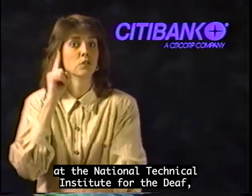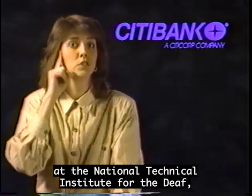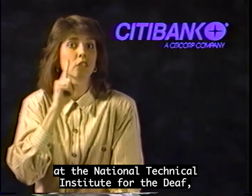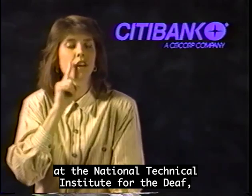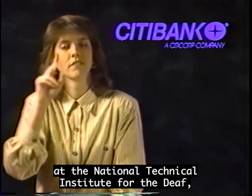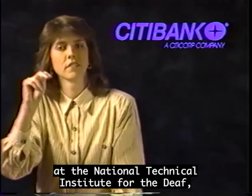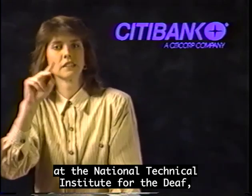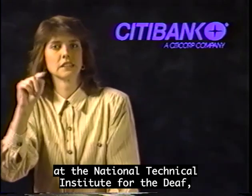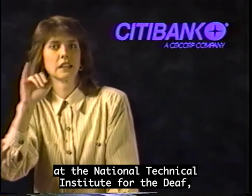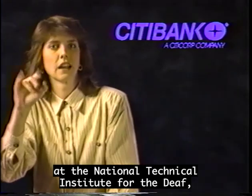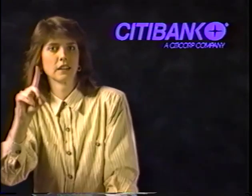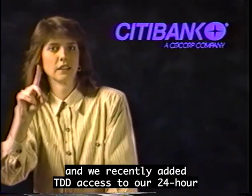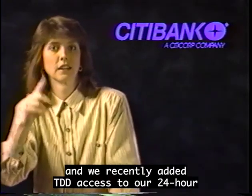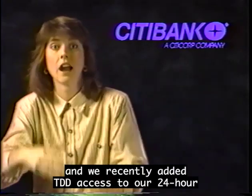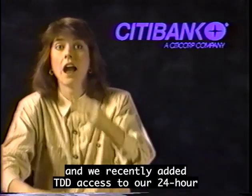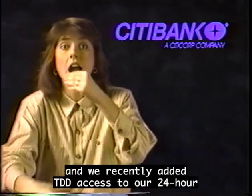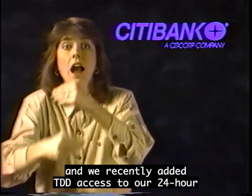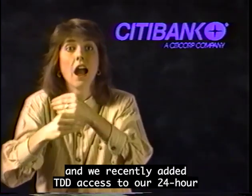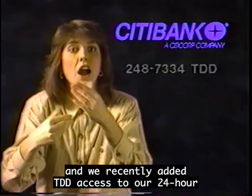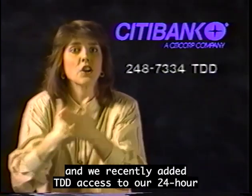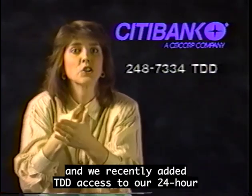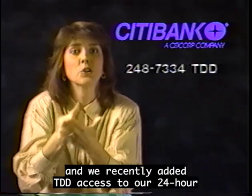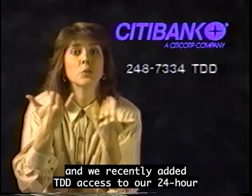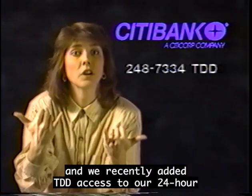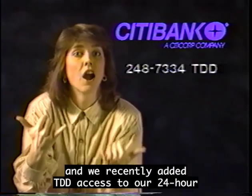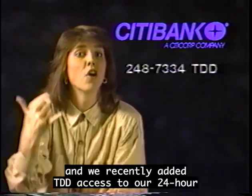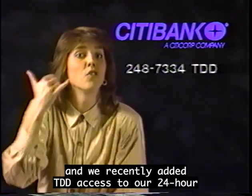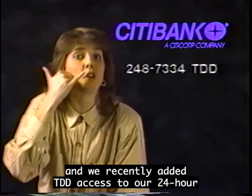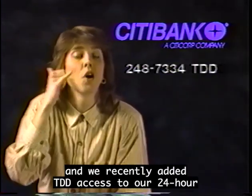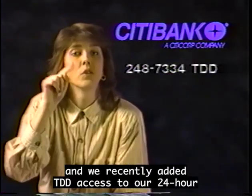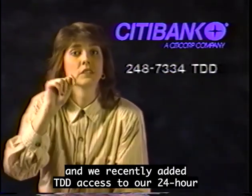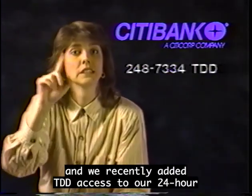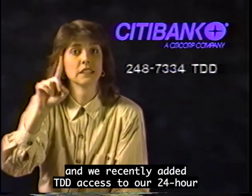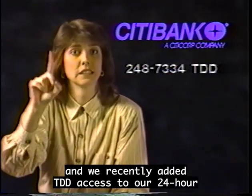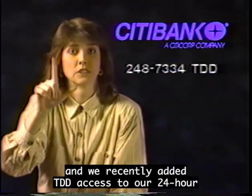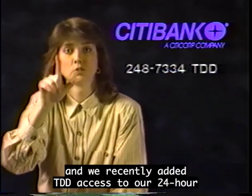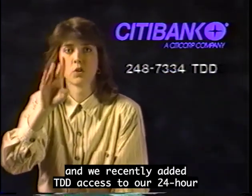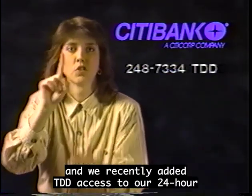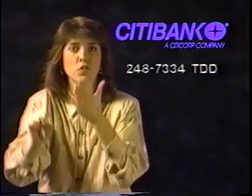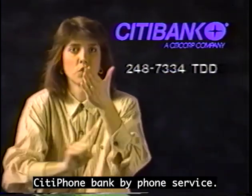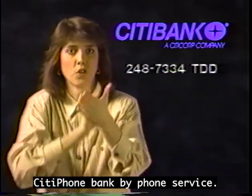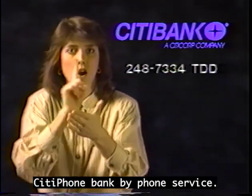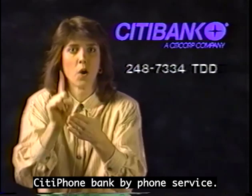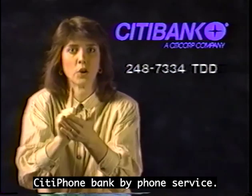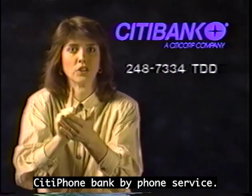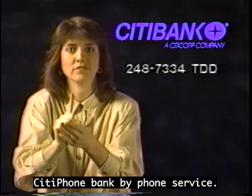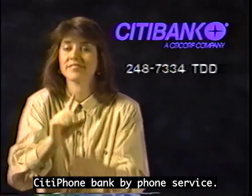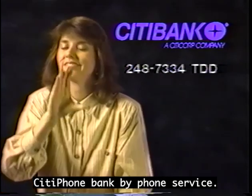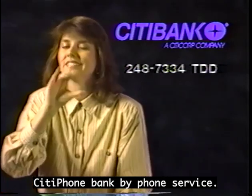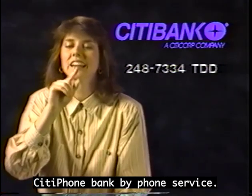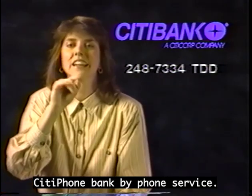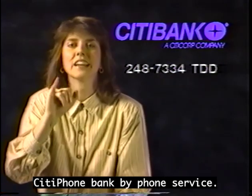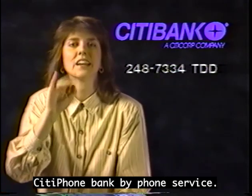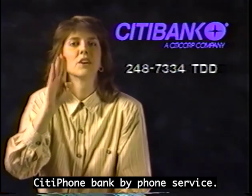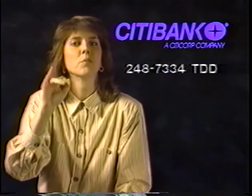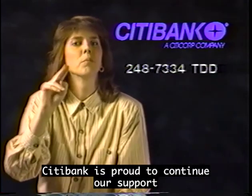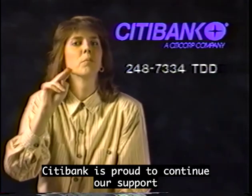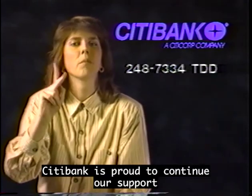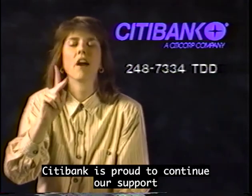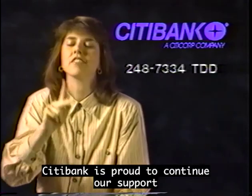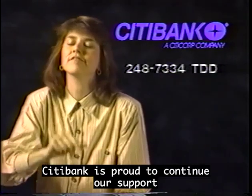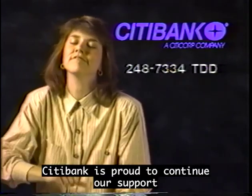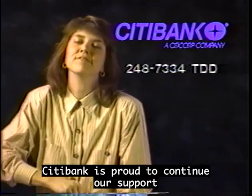National Technical Institute for the Deaf, and we recently added TDD access to our 24-hour CitiPhone bank-by-phone